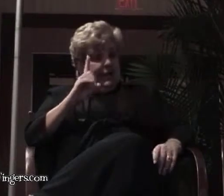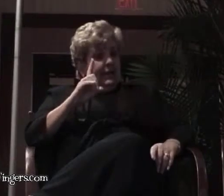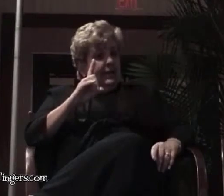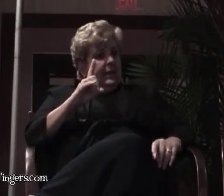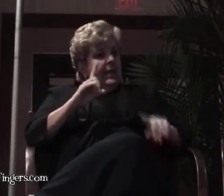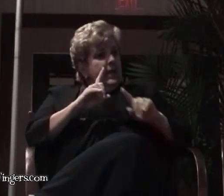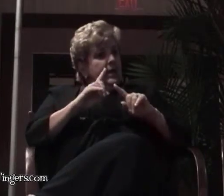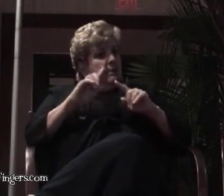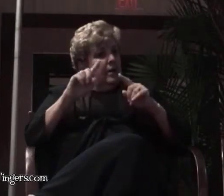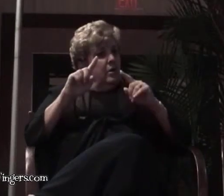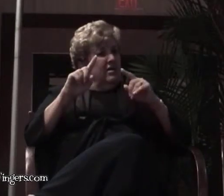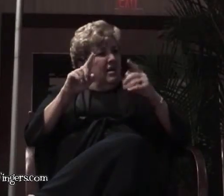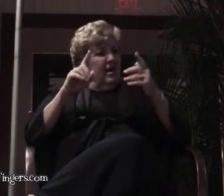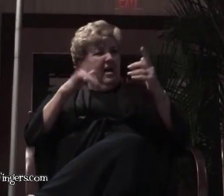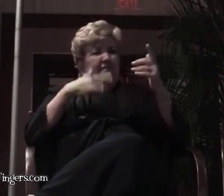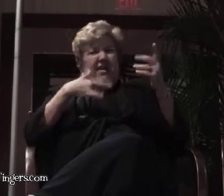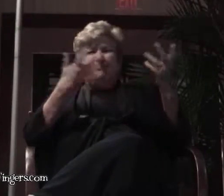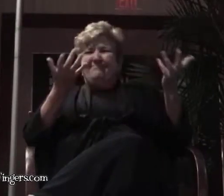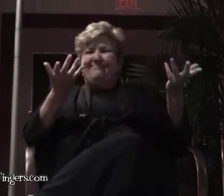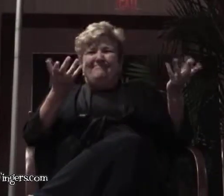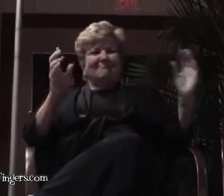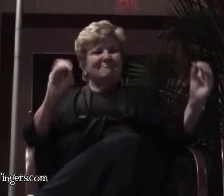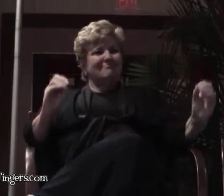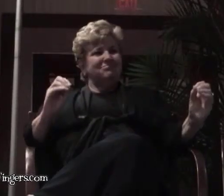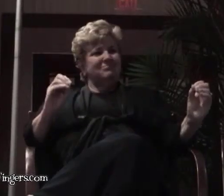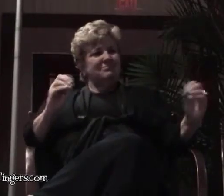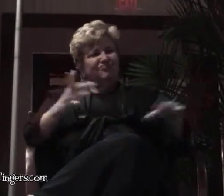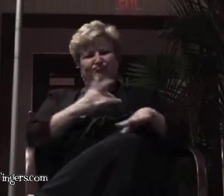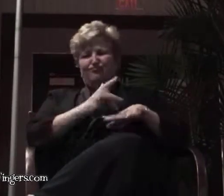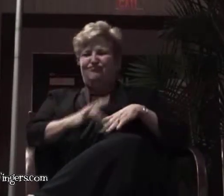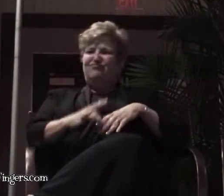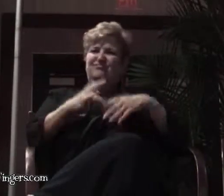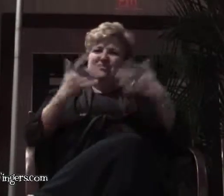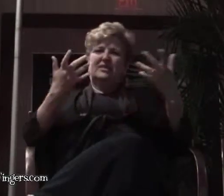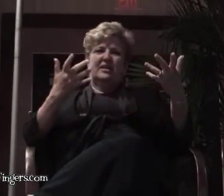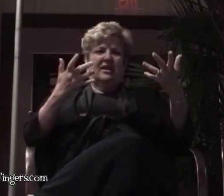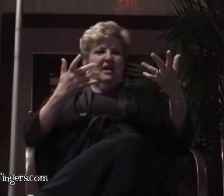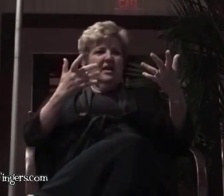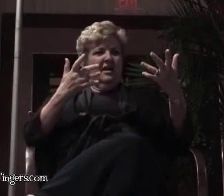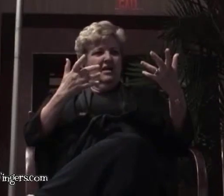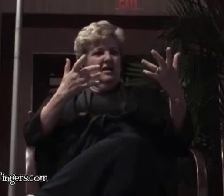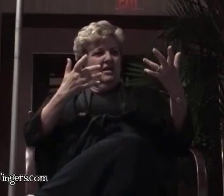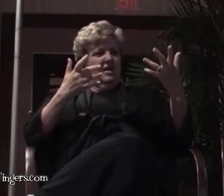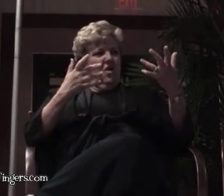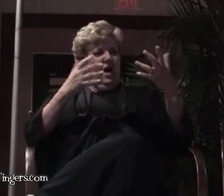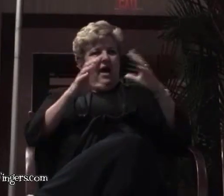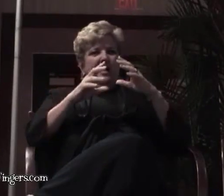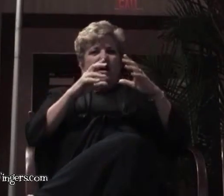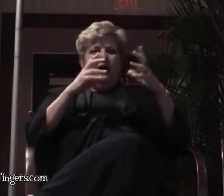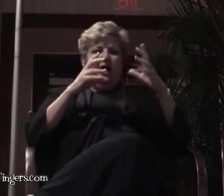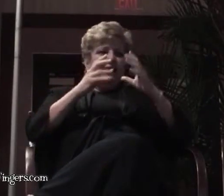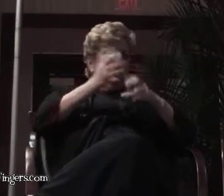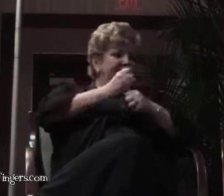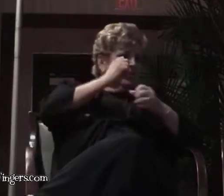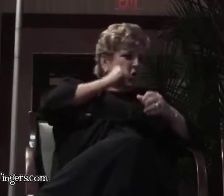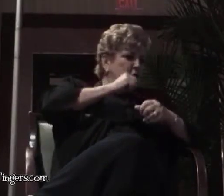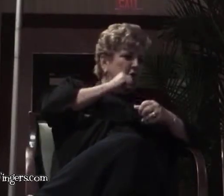got there, I found it one. You know, I'd get the girl and I'd find it one. I'd get the award and it wasn't enough.